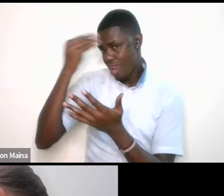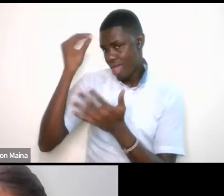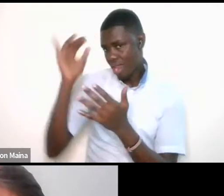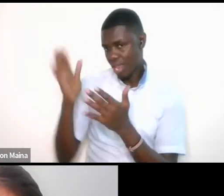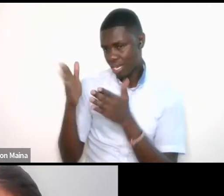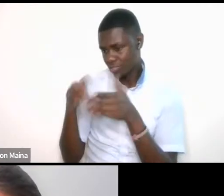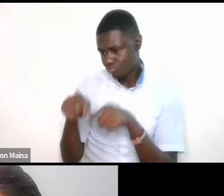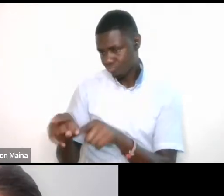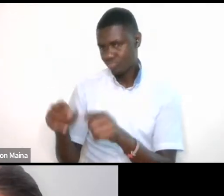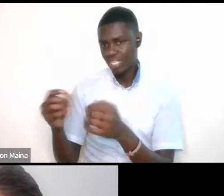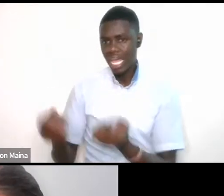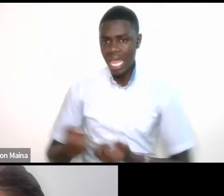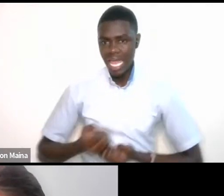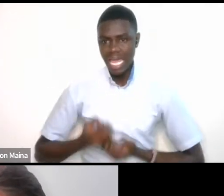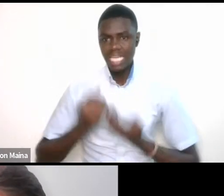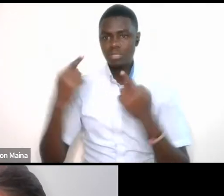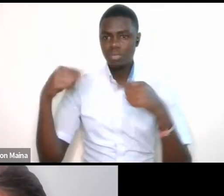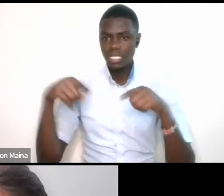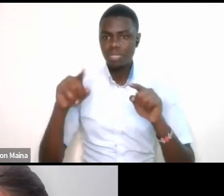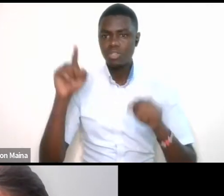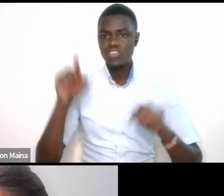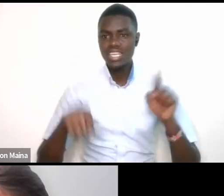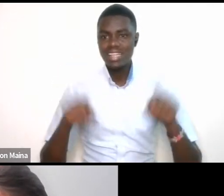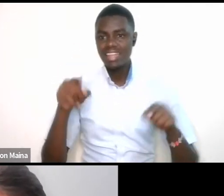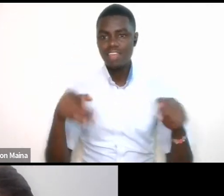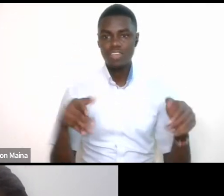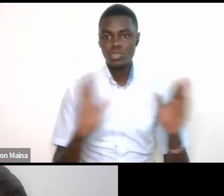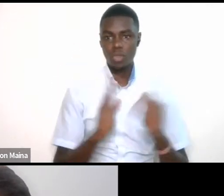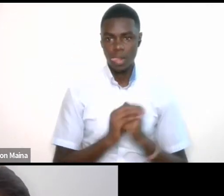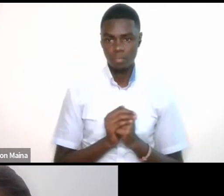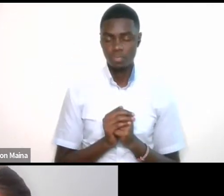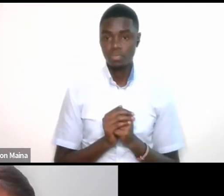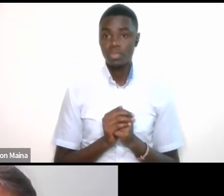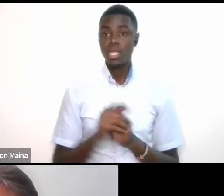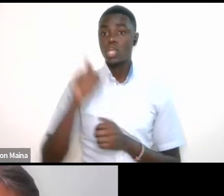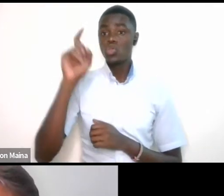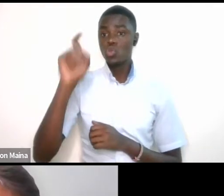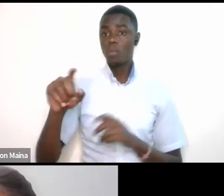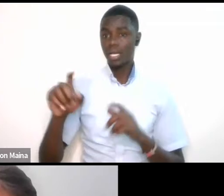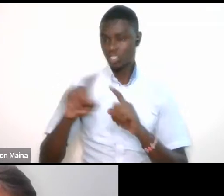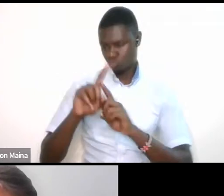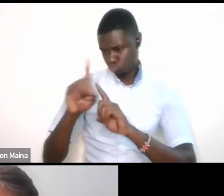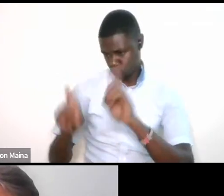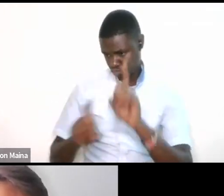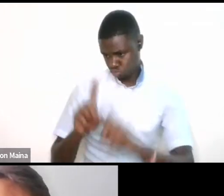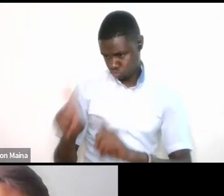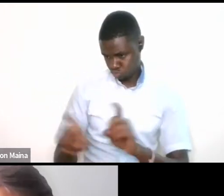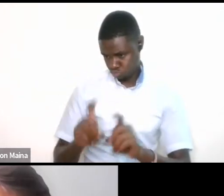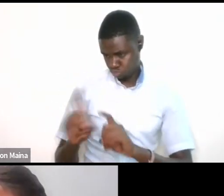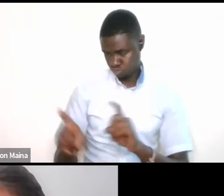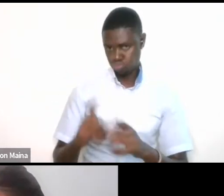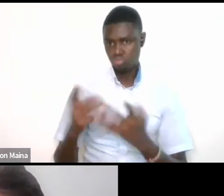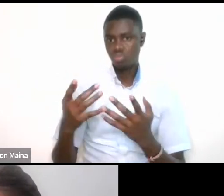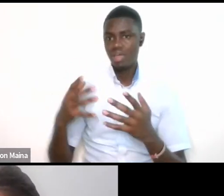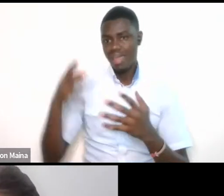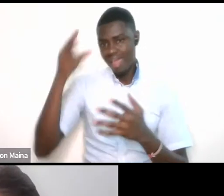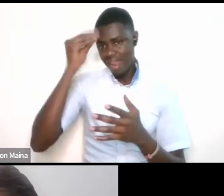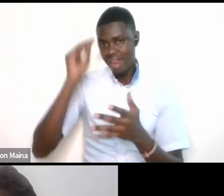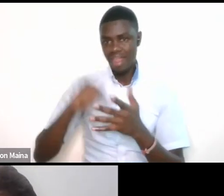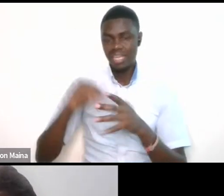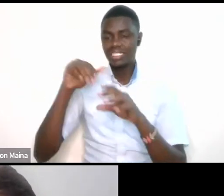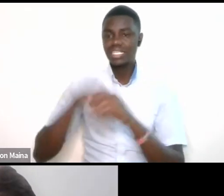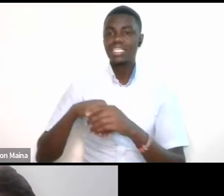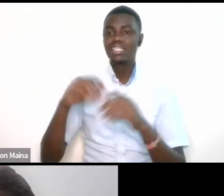themselves in diverse ways, and you have to assess learners in diverse ways. You can't